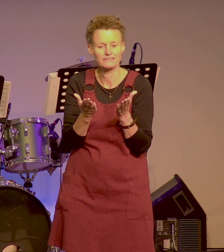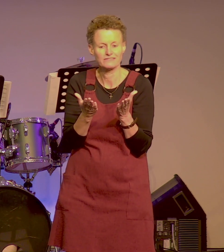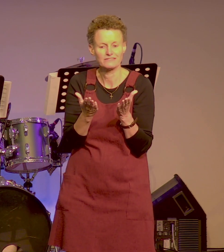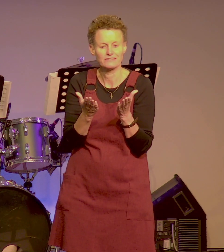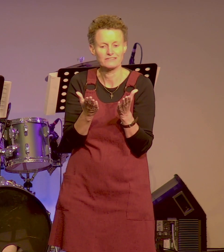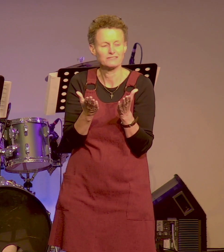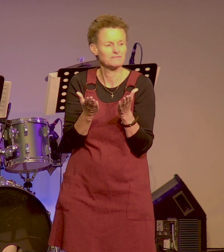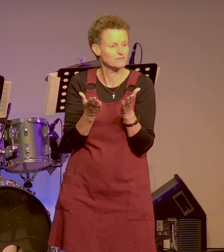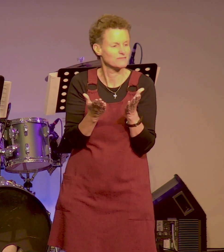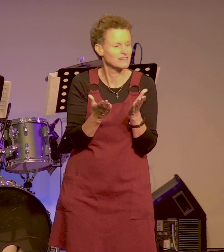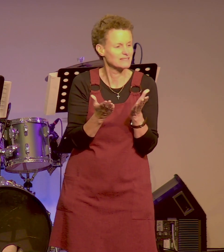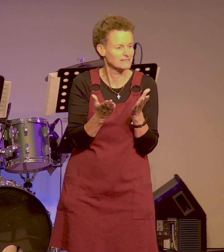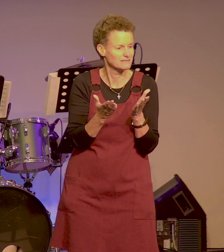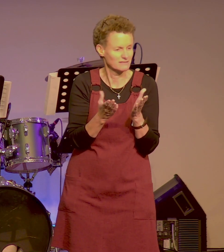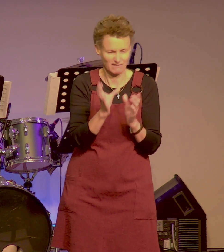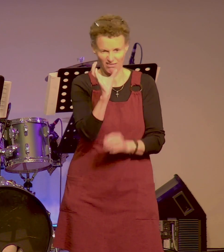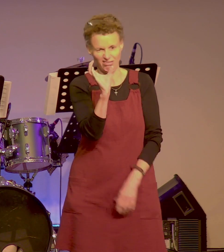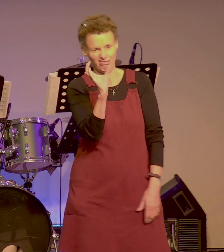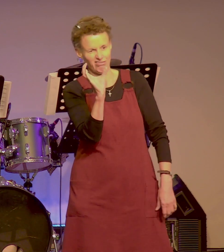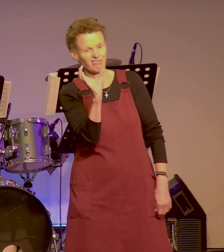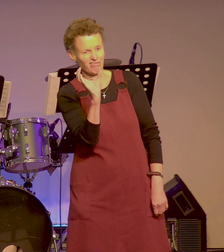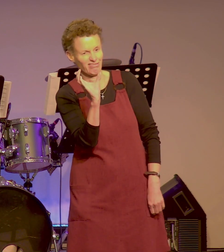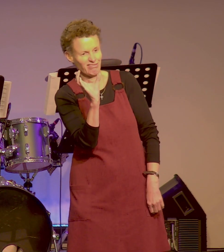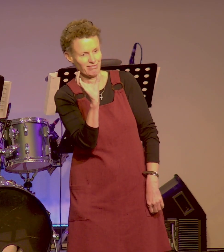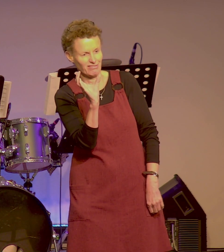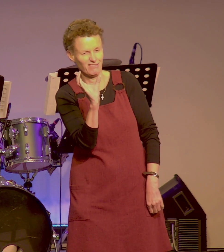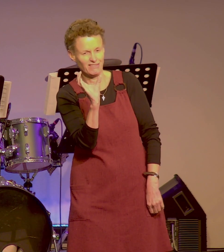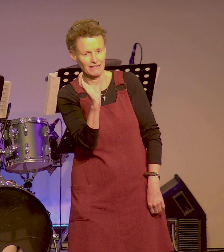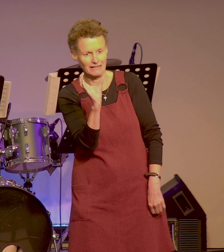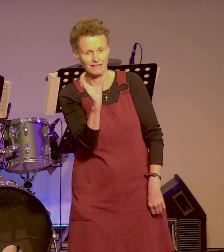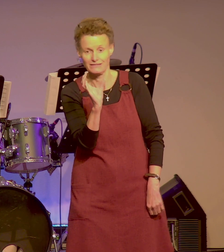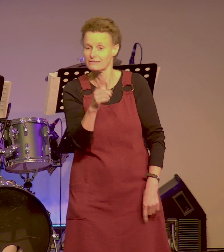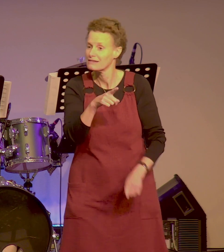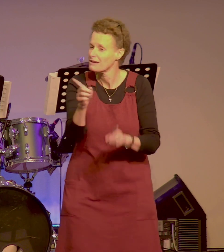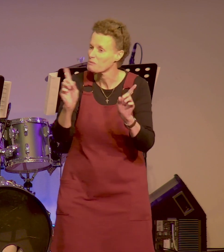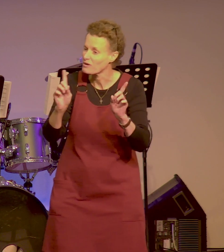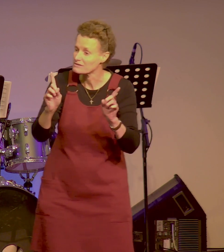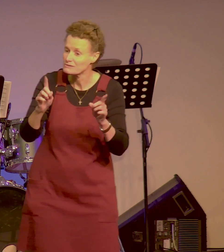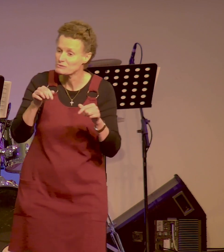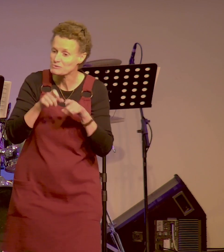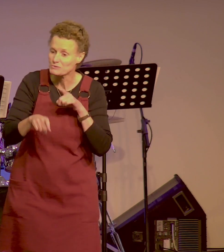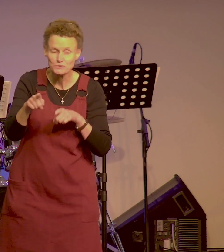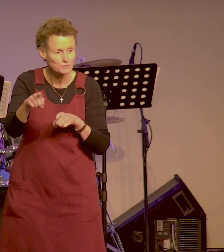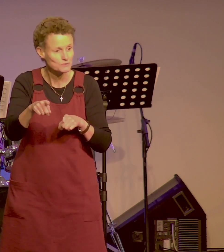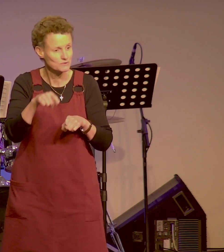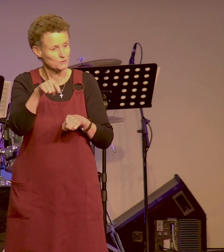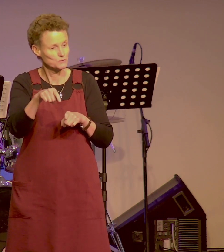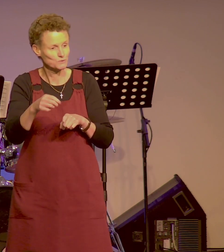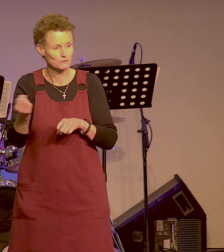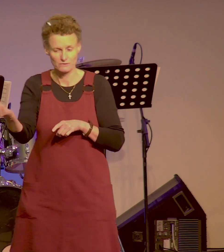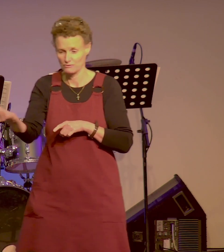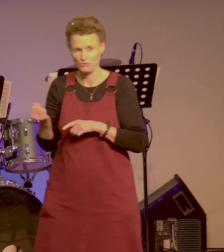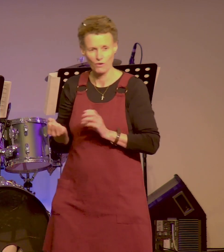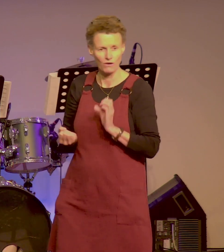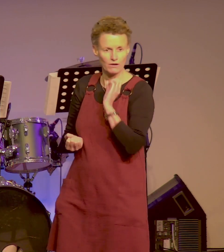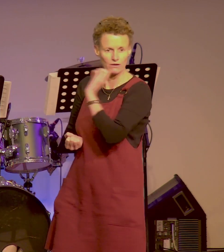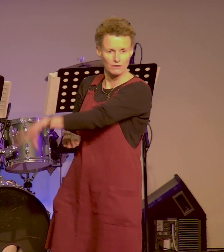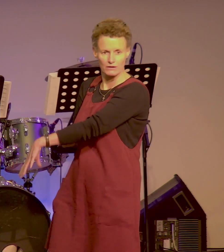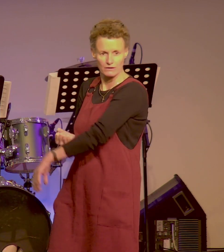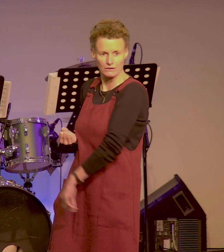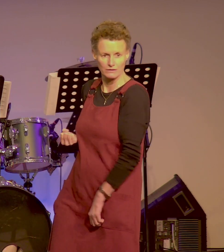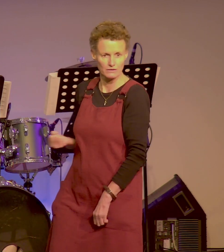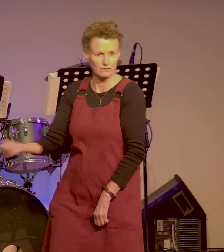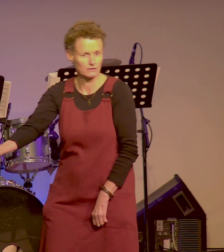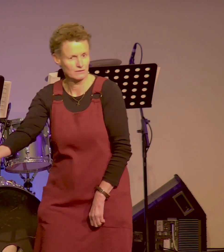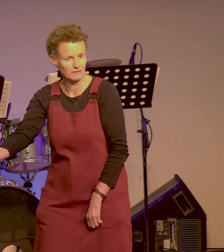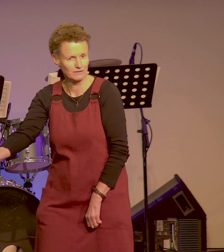Who's got an instruction manual at home? I'm sure you've got loads. There's thick, massive books. And what do you do with them? Do